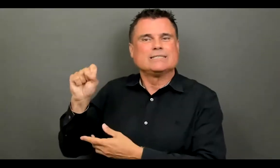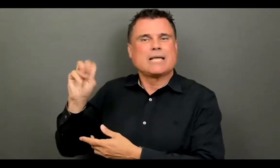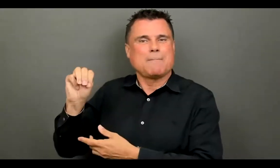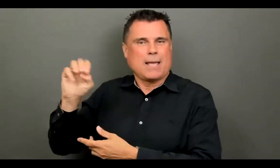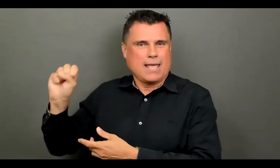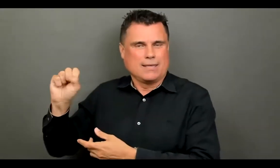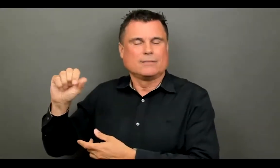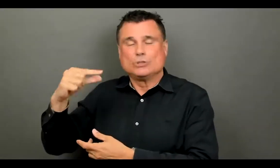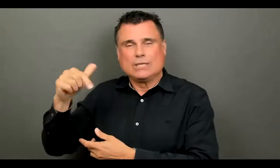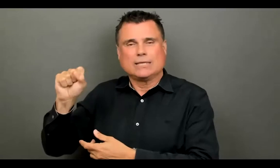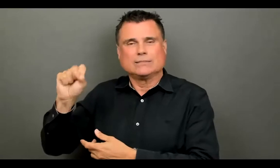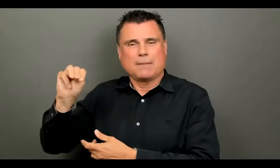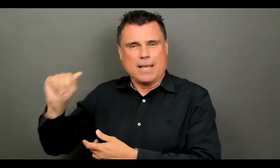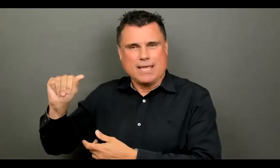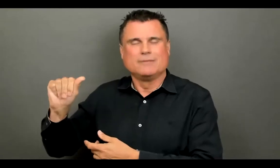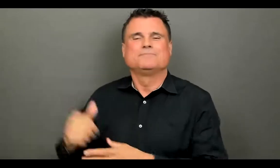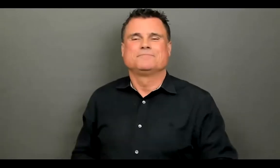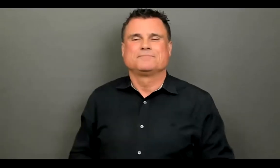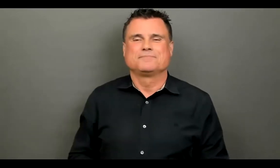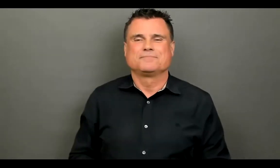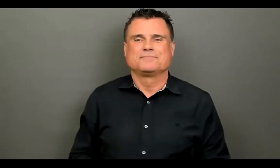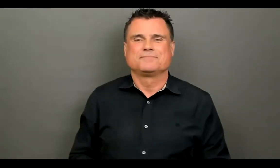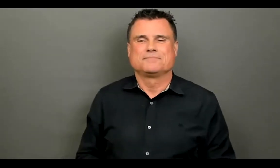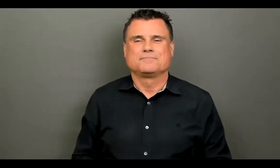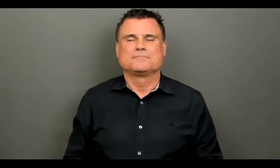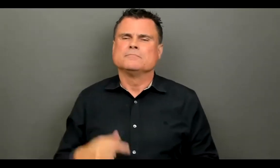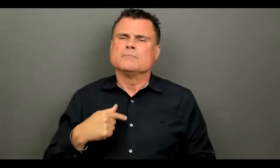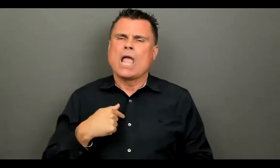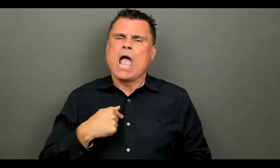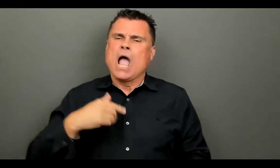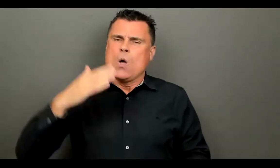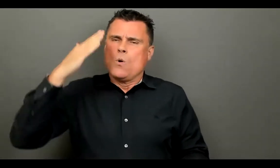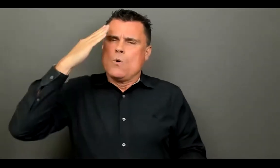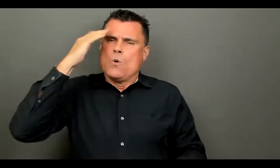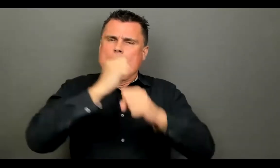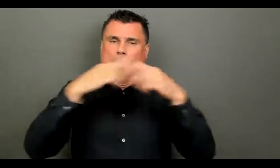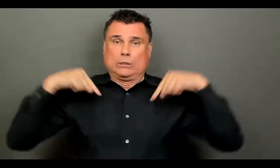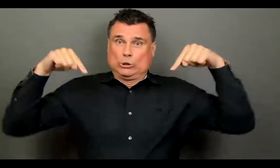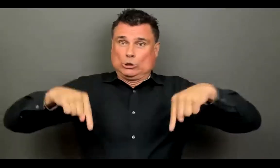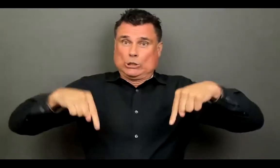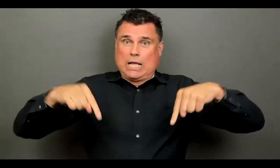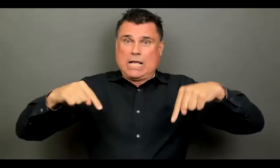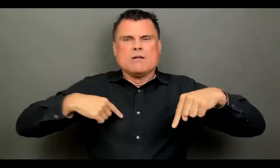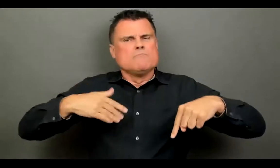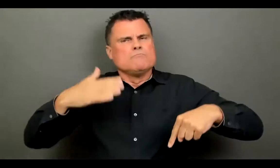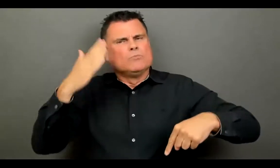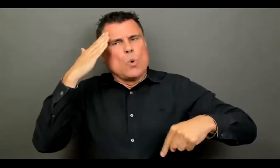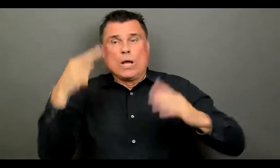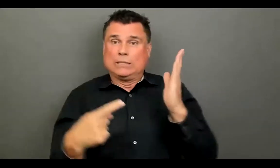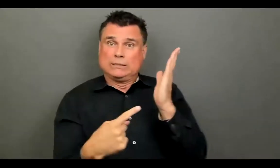joining this session today would probably agree that technology and digital services present a significant opportunity